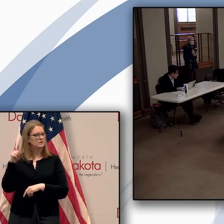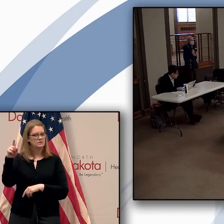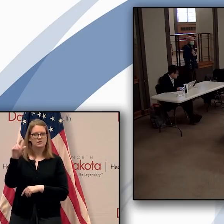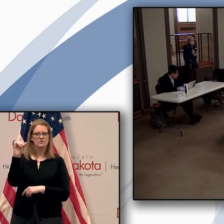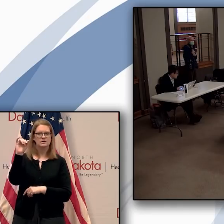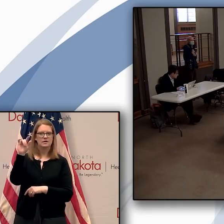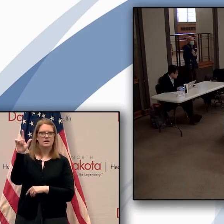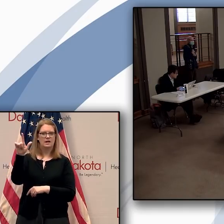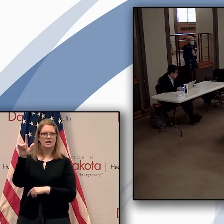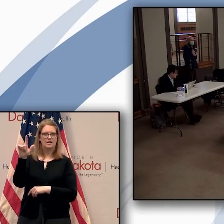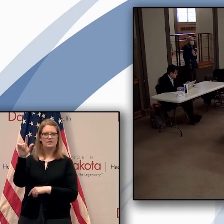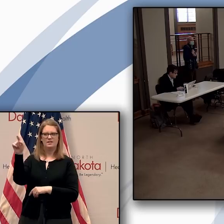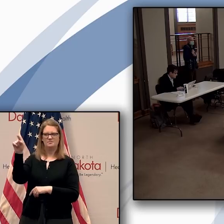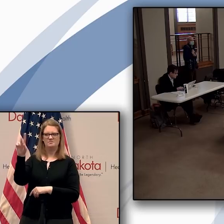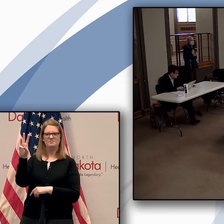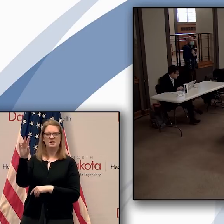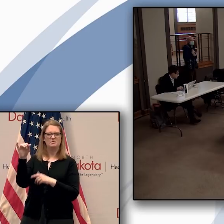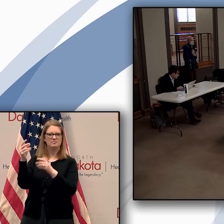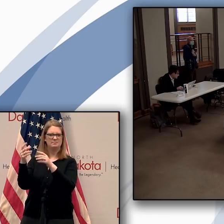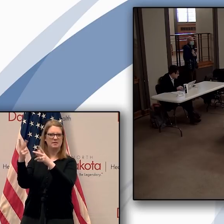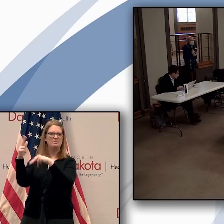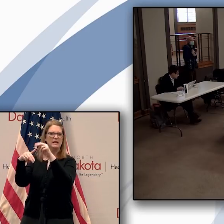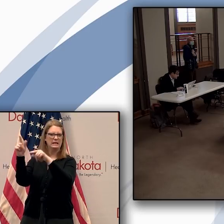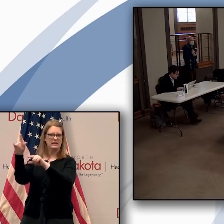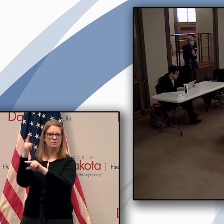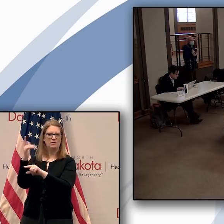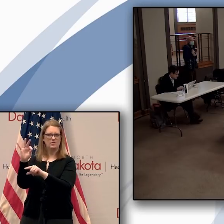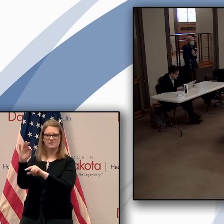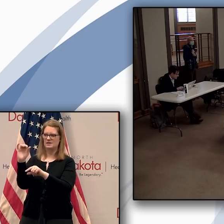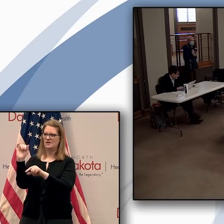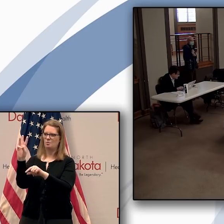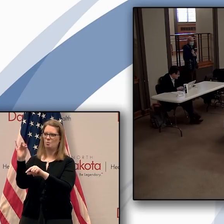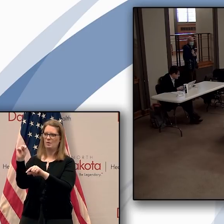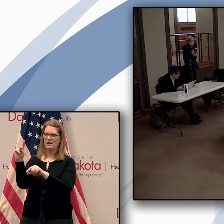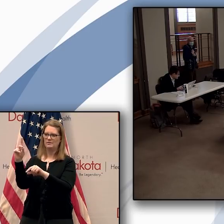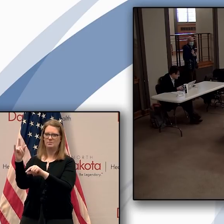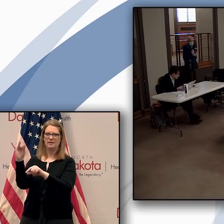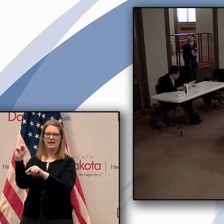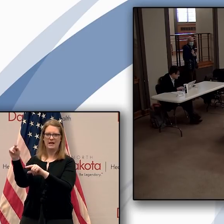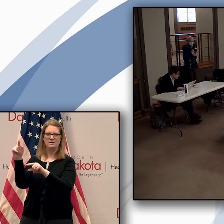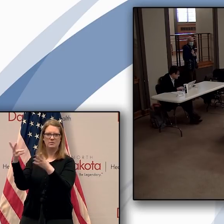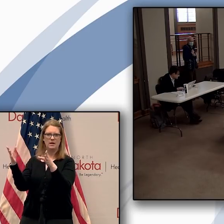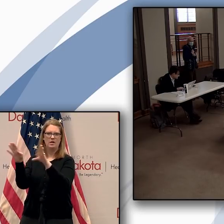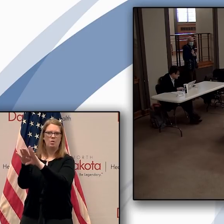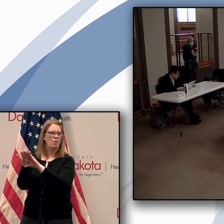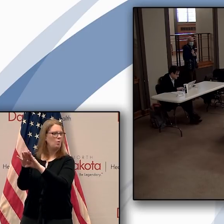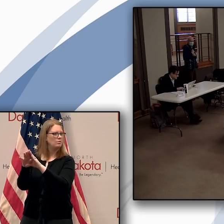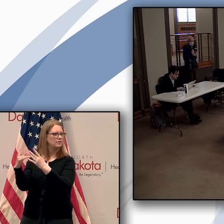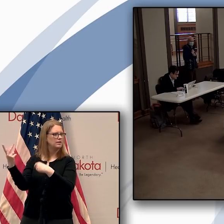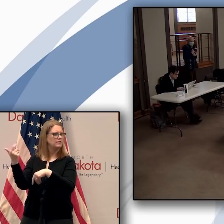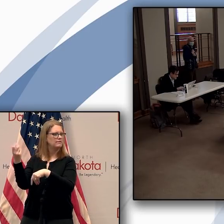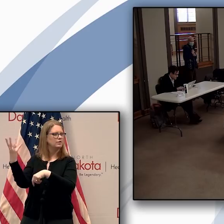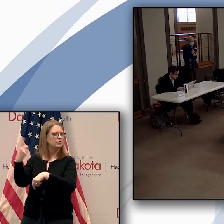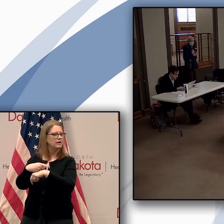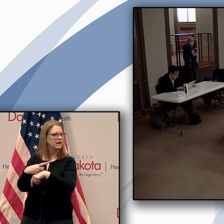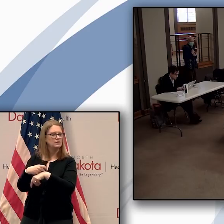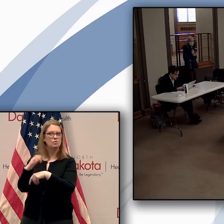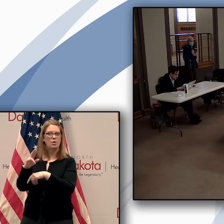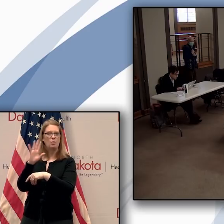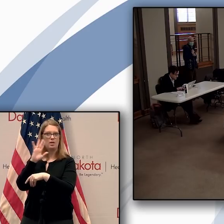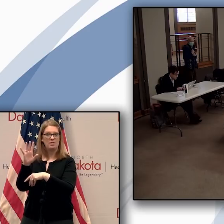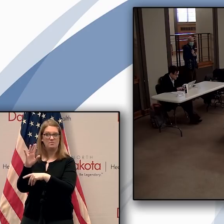LM plant. I'm just wondering if you're confident that that'll hold up, or if it'll be more of an indefinite closure ordered by